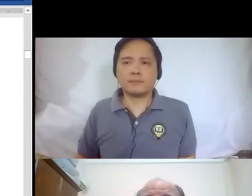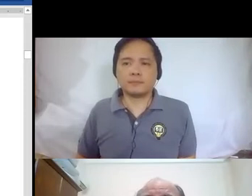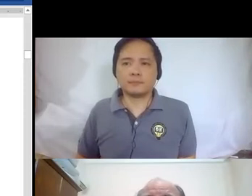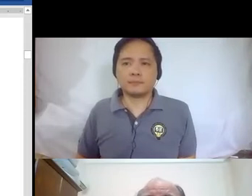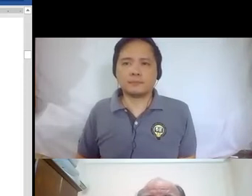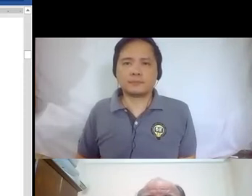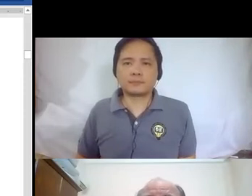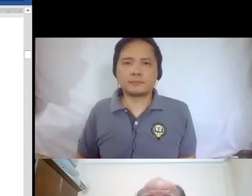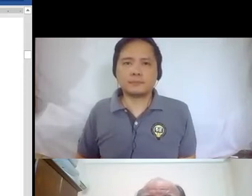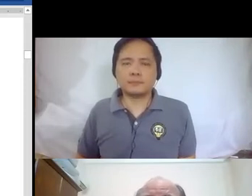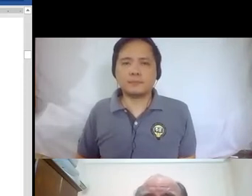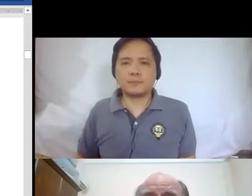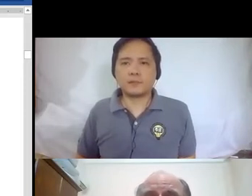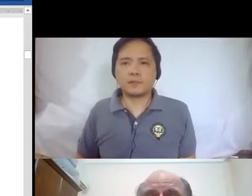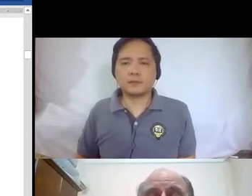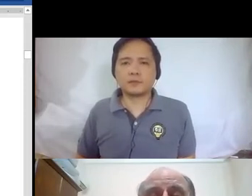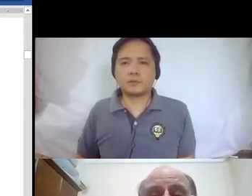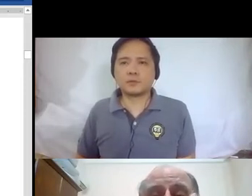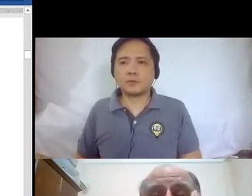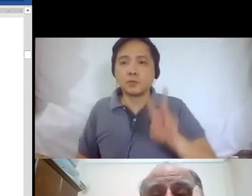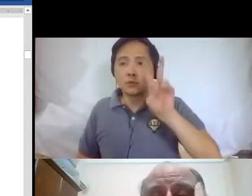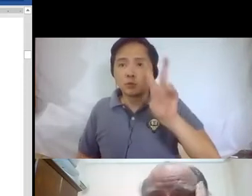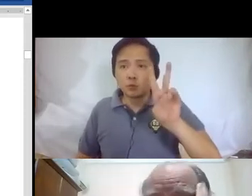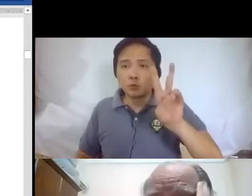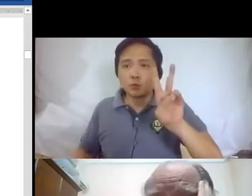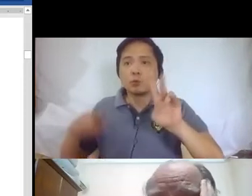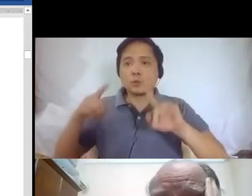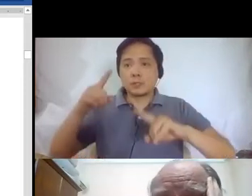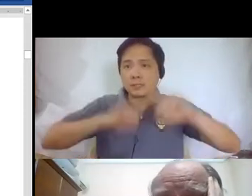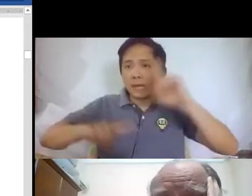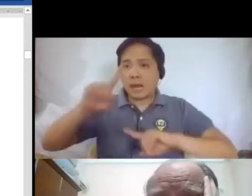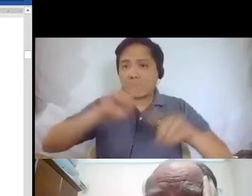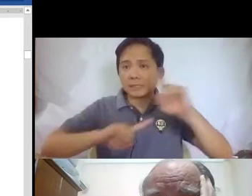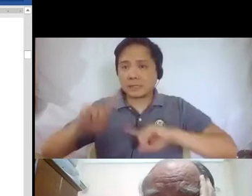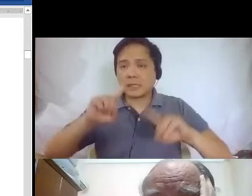So those two signs are going to have to be distinguished by movement.